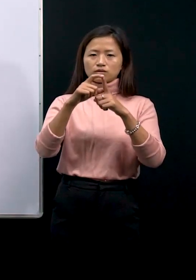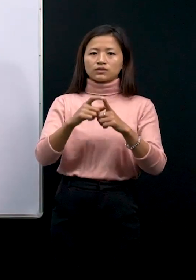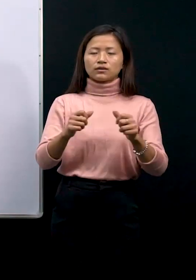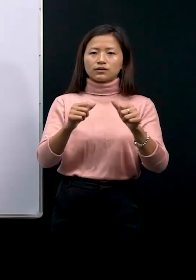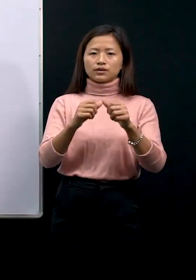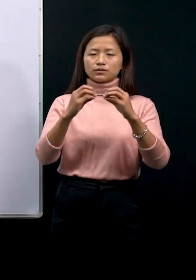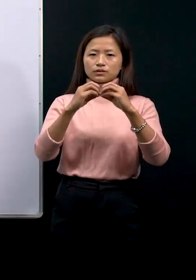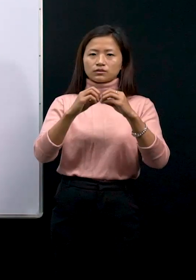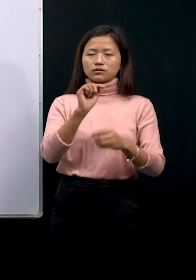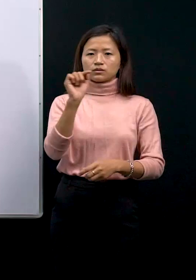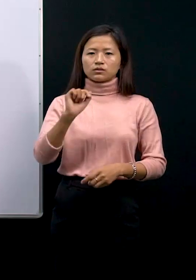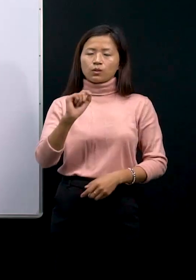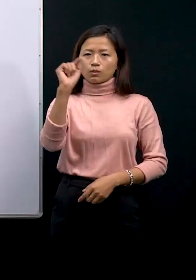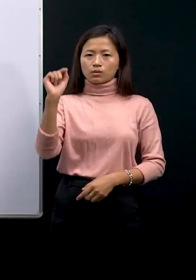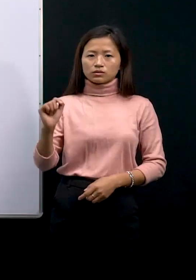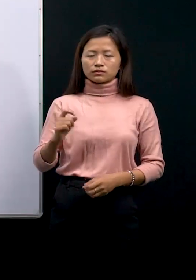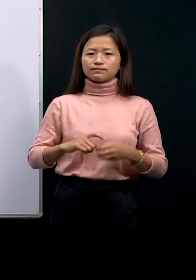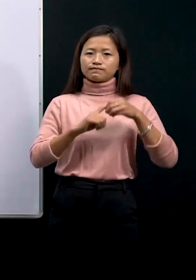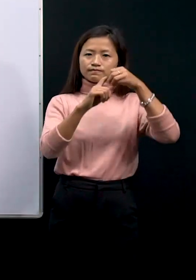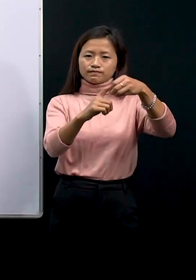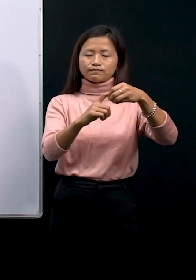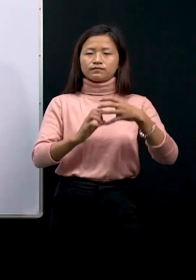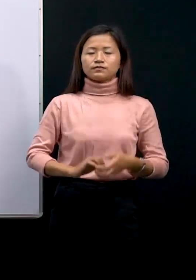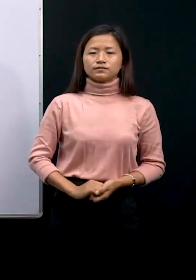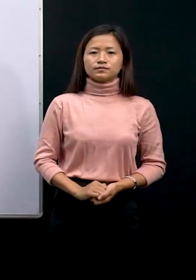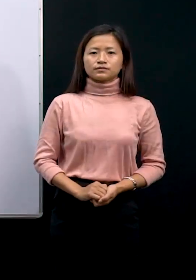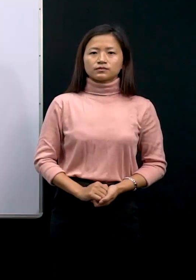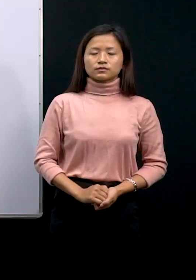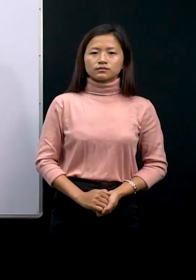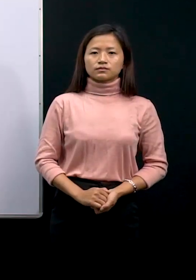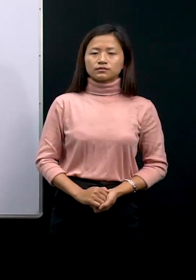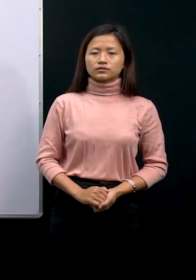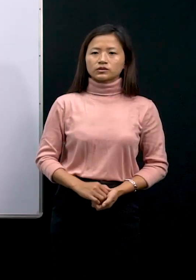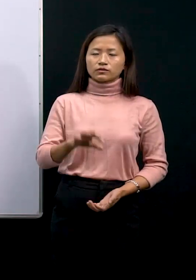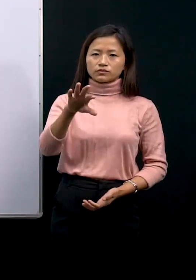AB is equal question mark. We are going to find the AB.